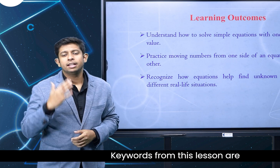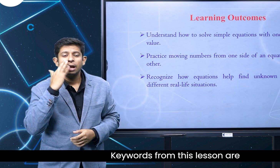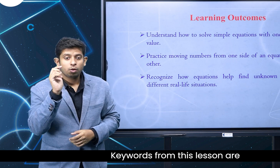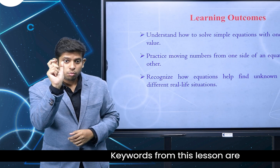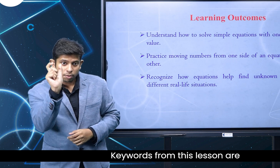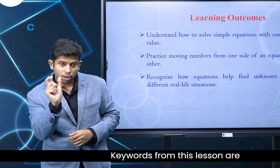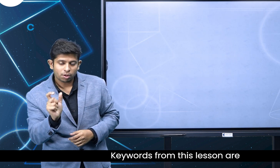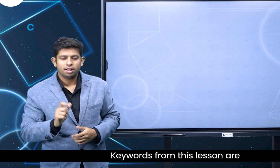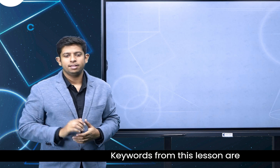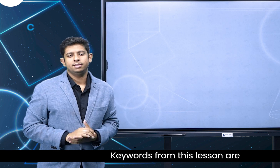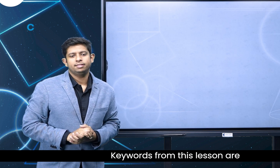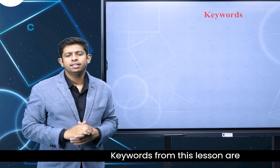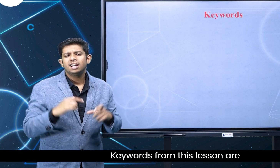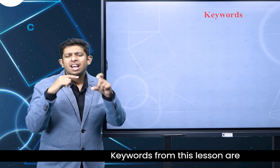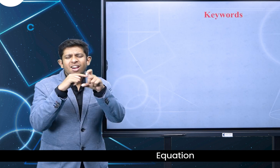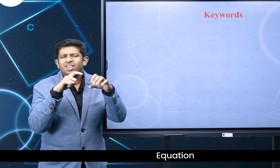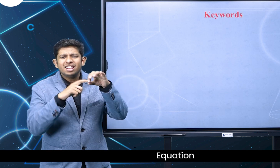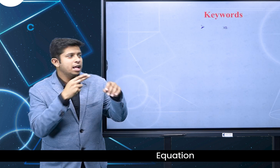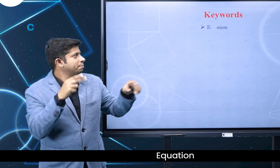Keywords from this lesson are equation,